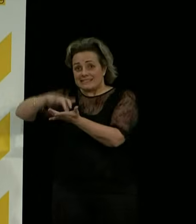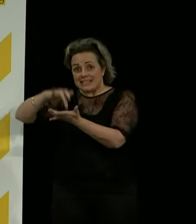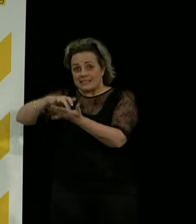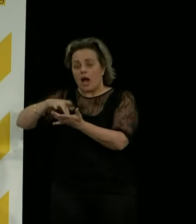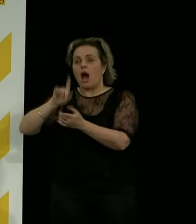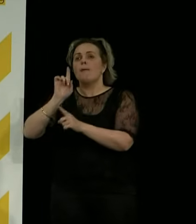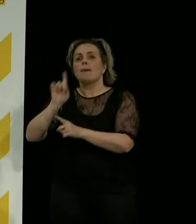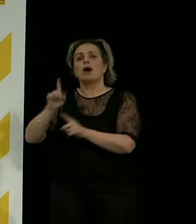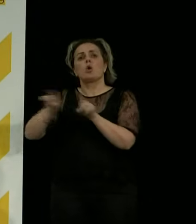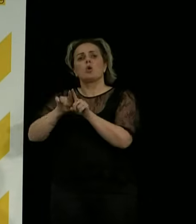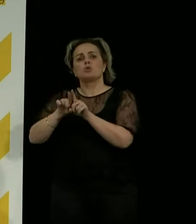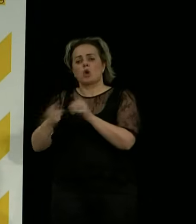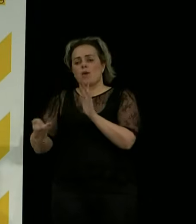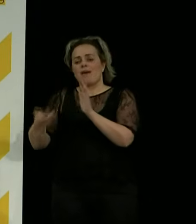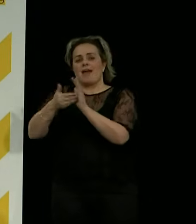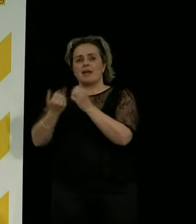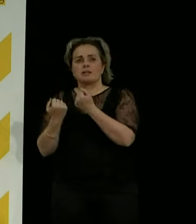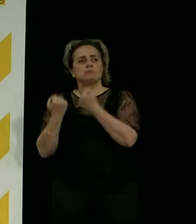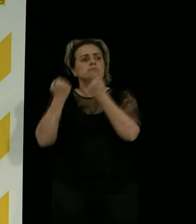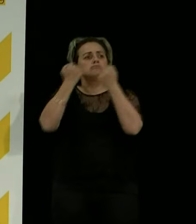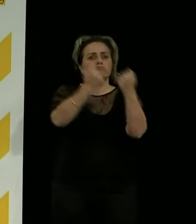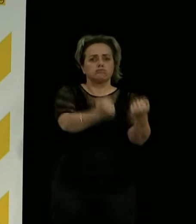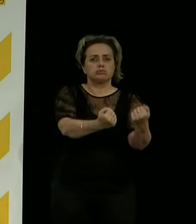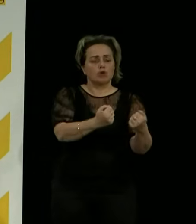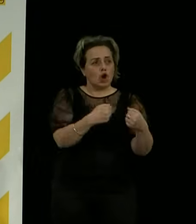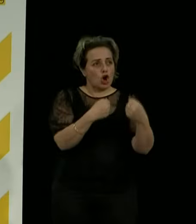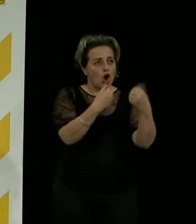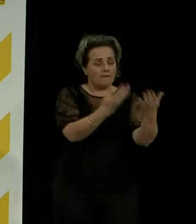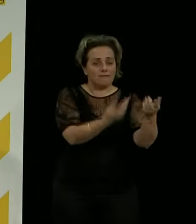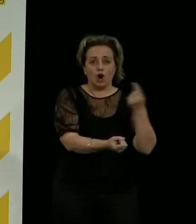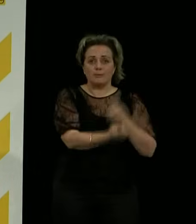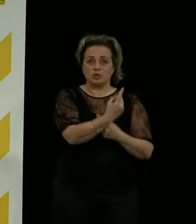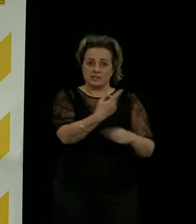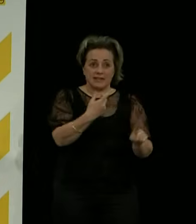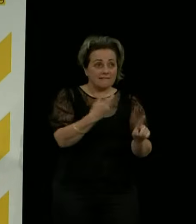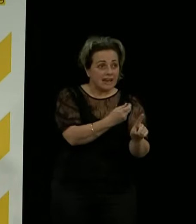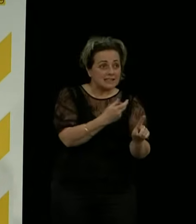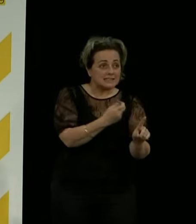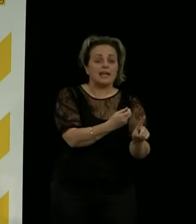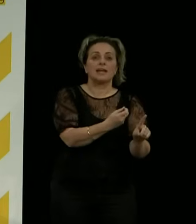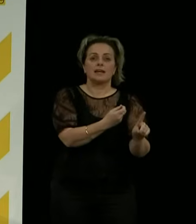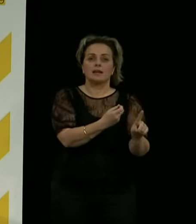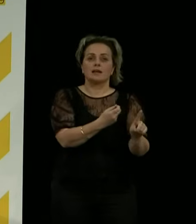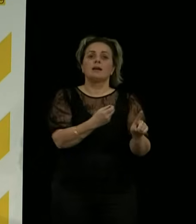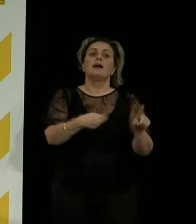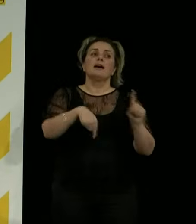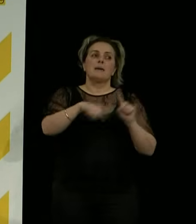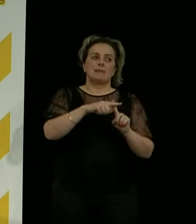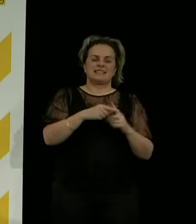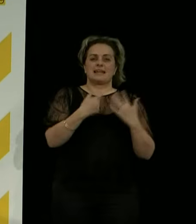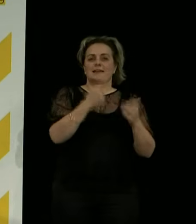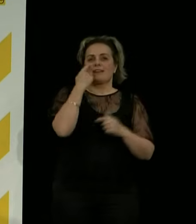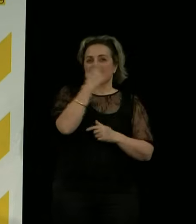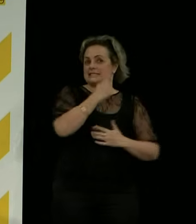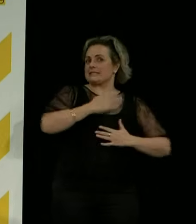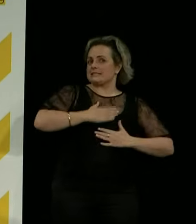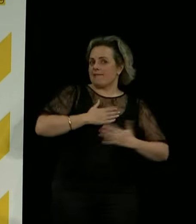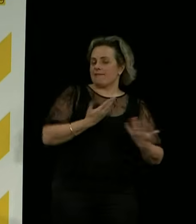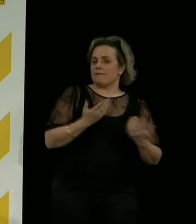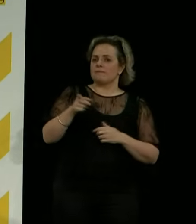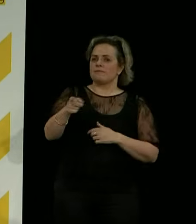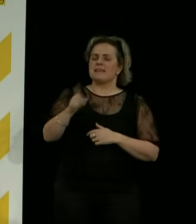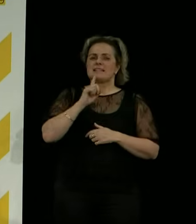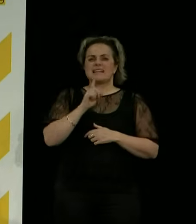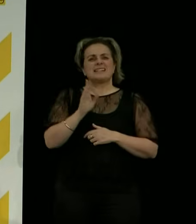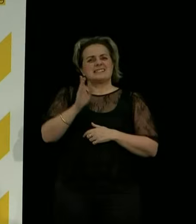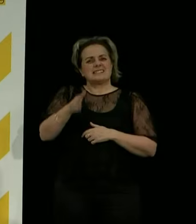their door, and offer them that opportunity whilst providing the evidence that it's safe. But Māori vaccination rates are still low,